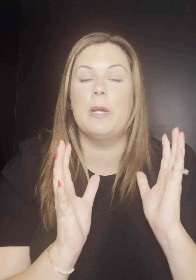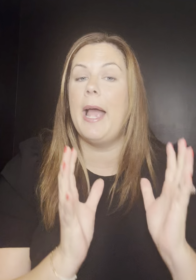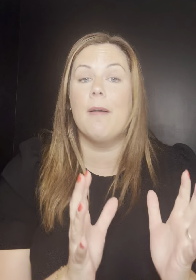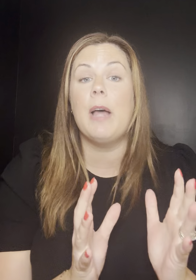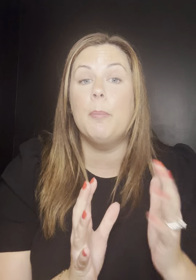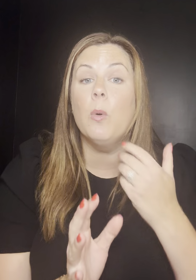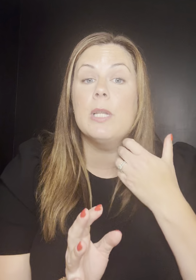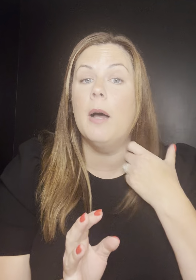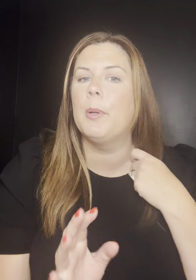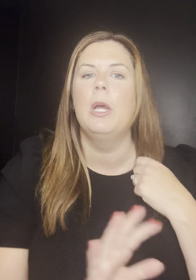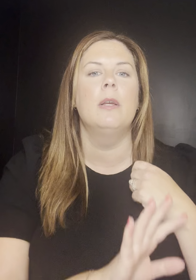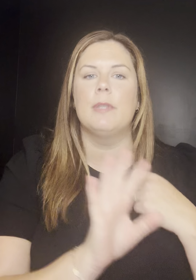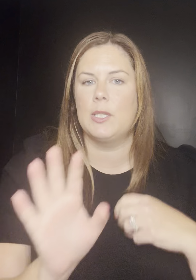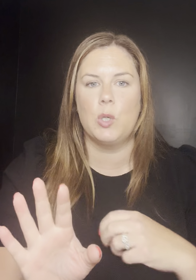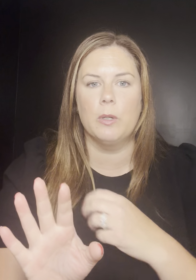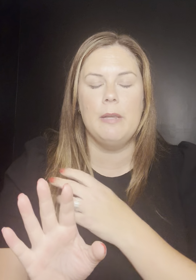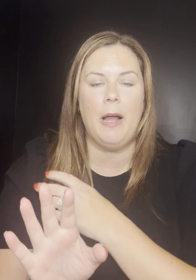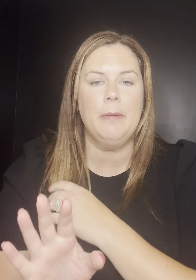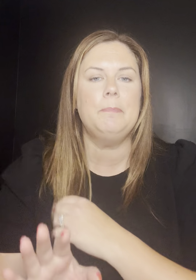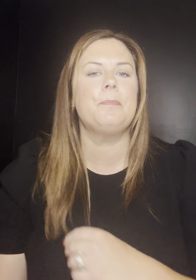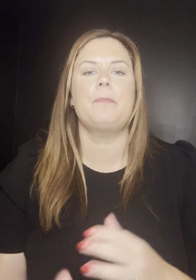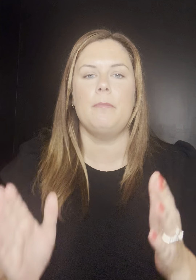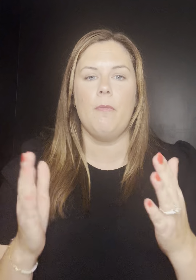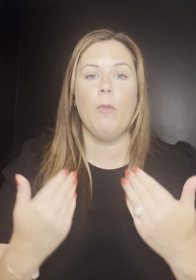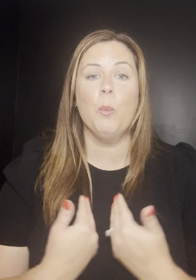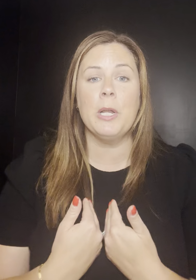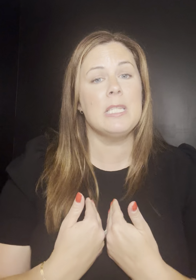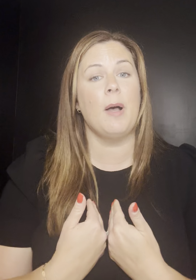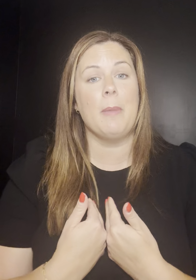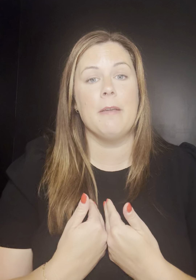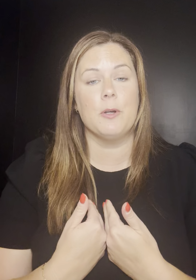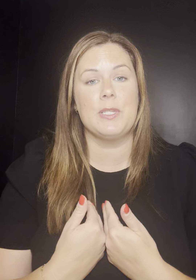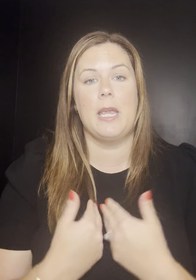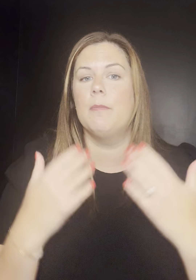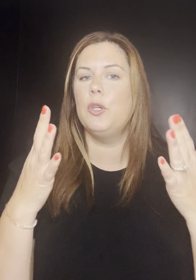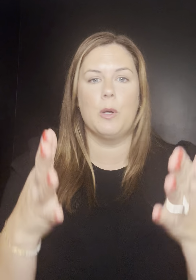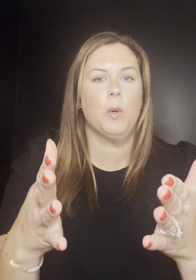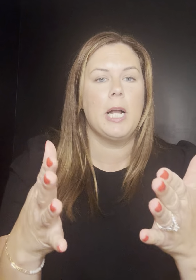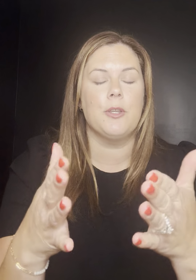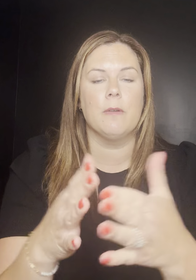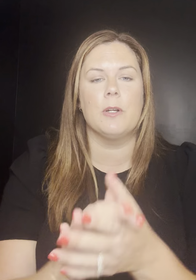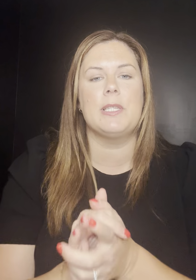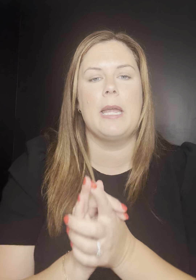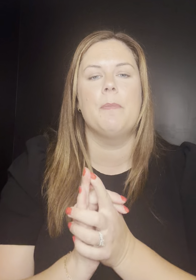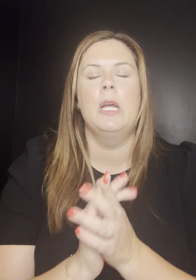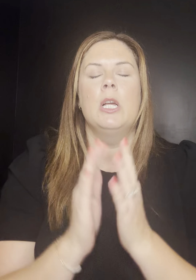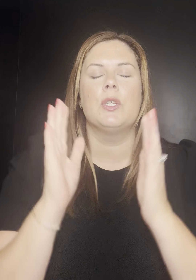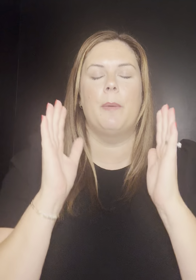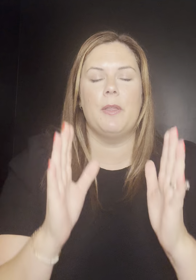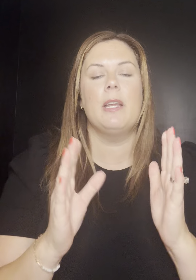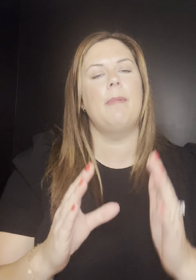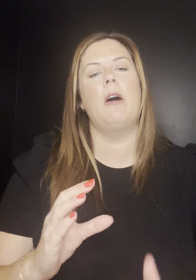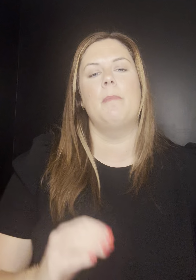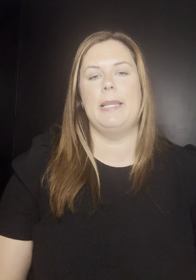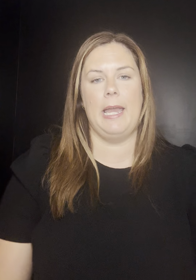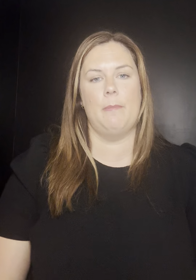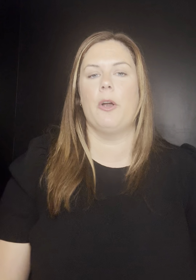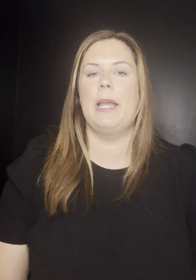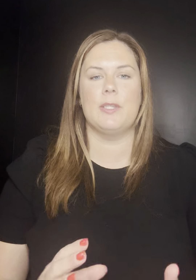have that pulled up. That's totally fine. We're gonna spell my first name. You can work on your first name. So I'm gonna think about my name. All right, starts